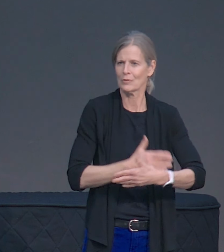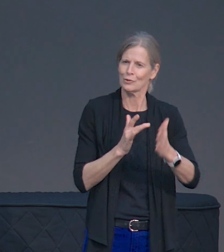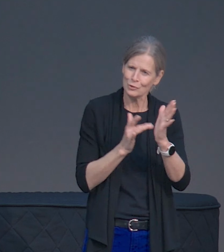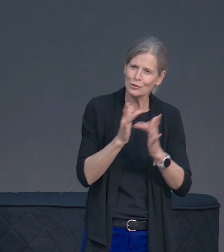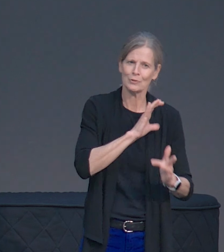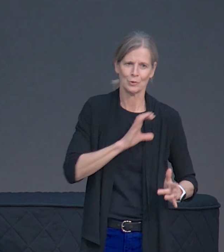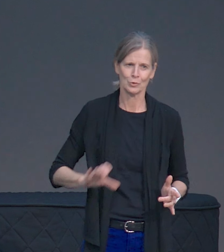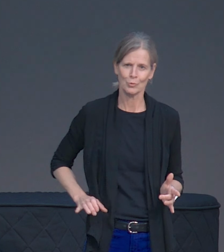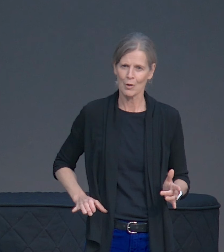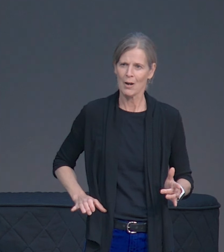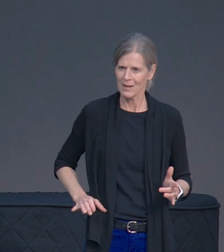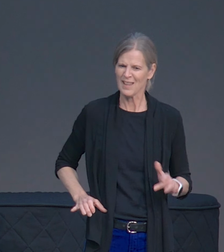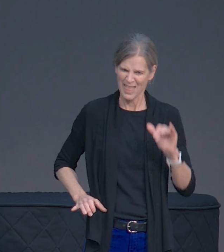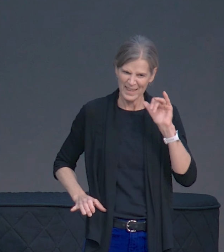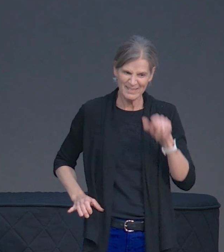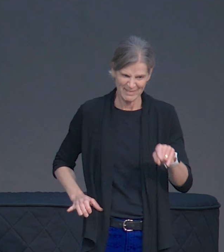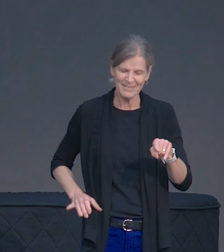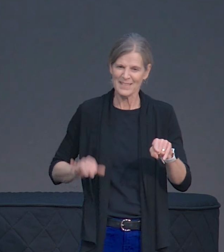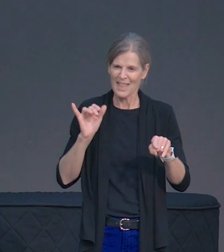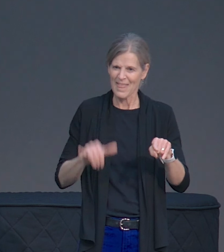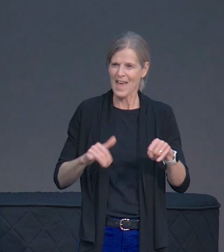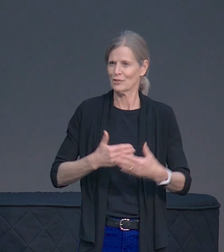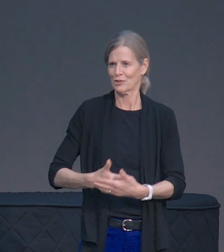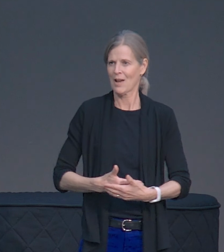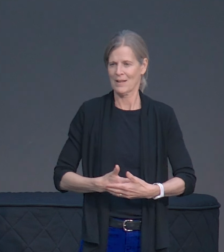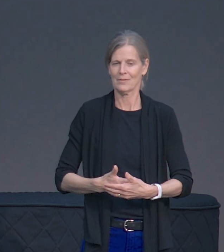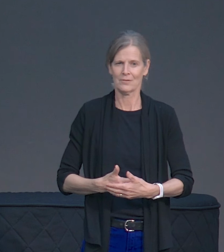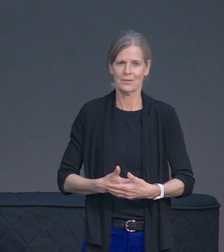Was That Child